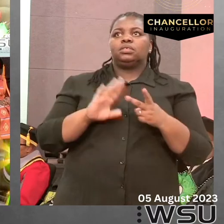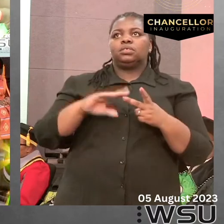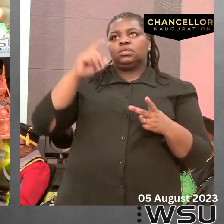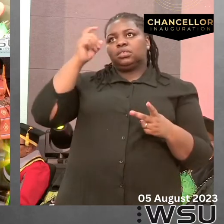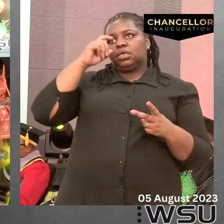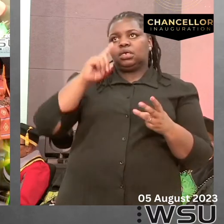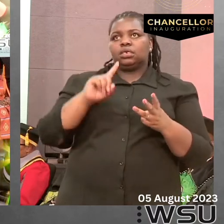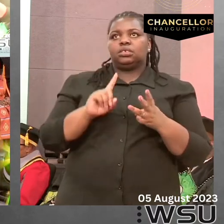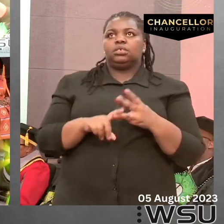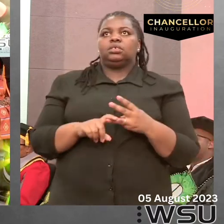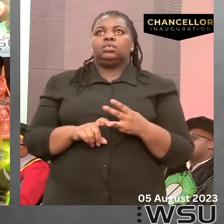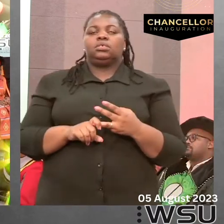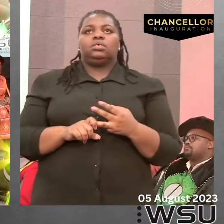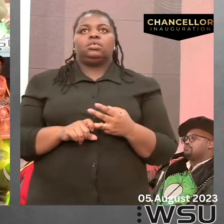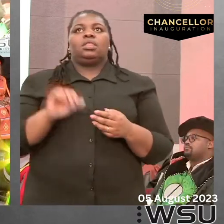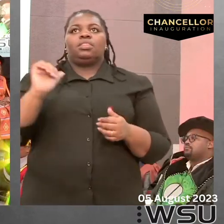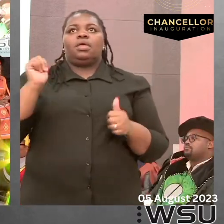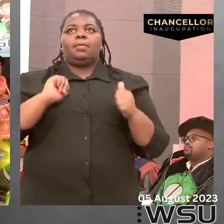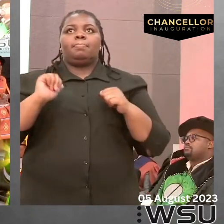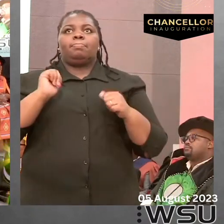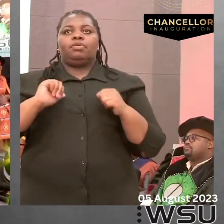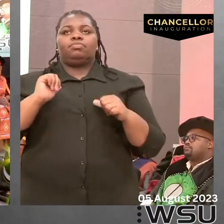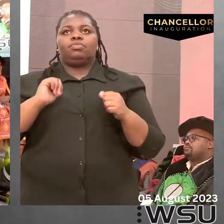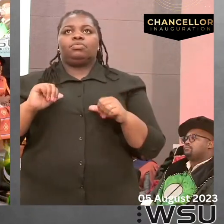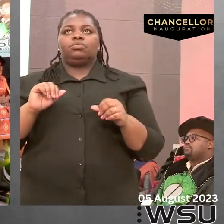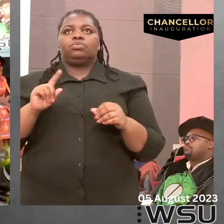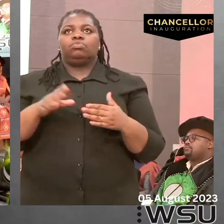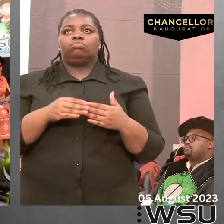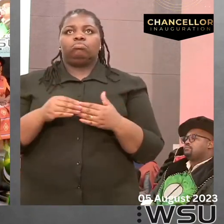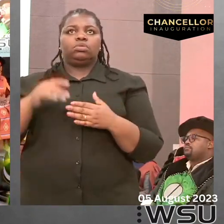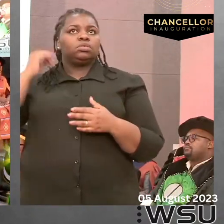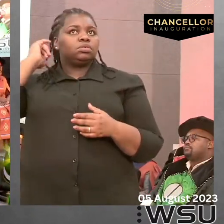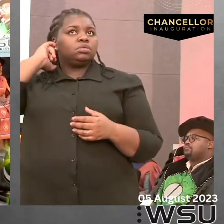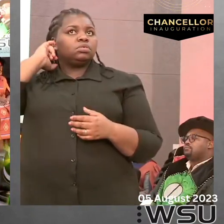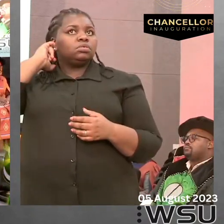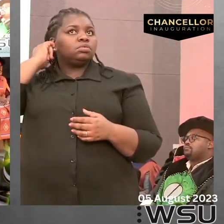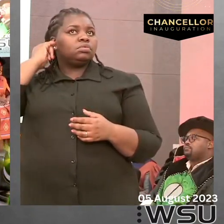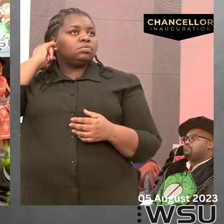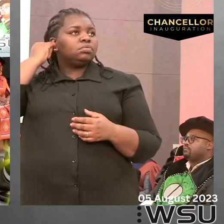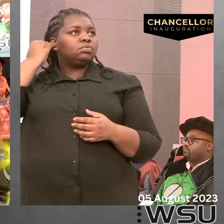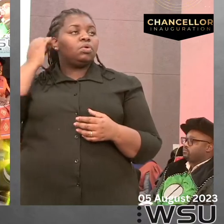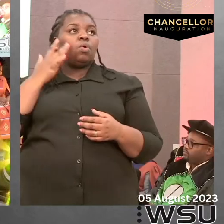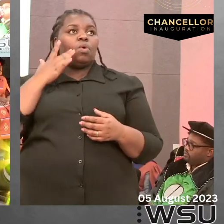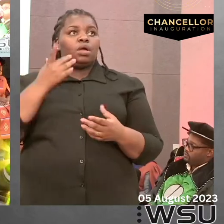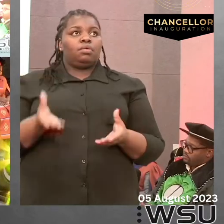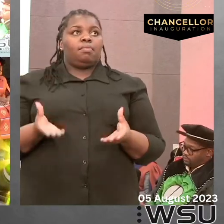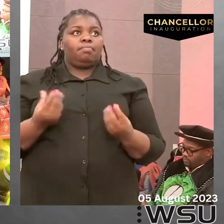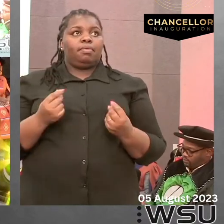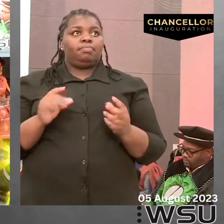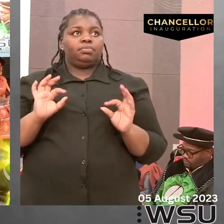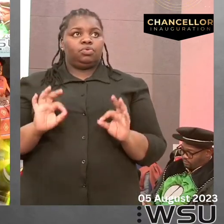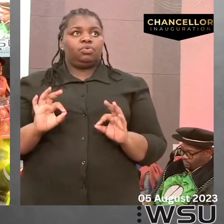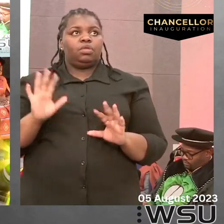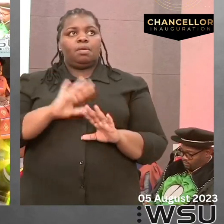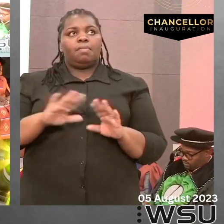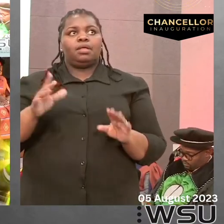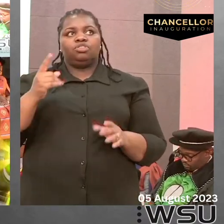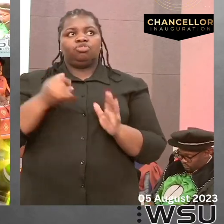integrity, in terms of their performance, to actually lead those. And when they do so, they mustn't only